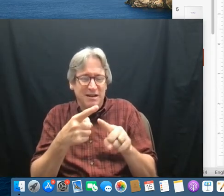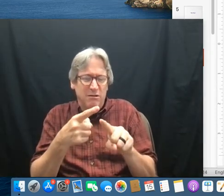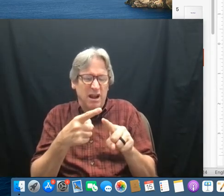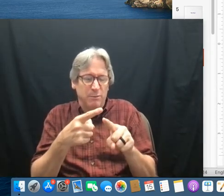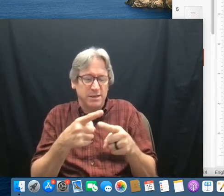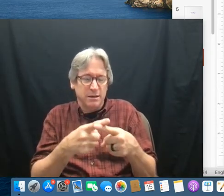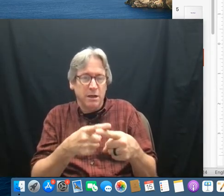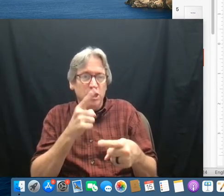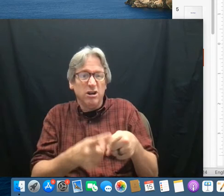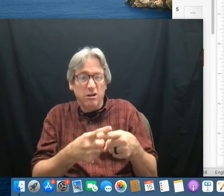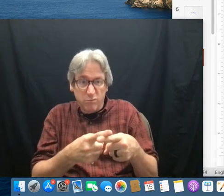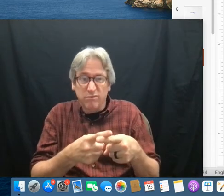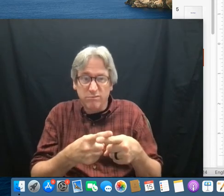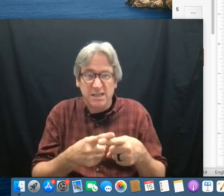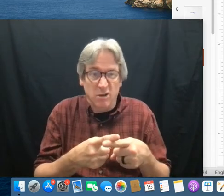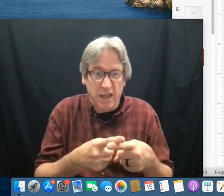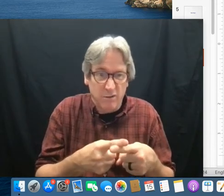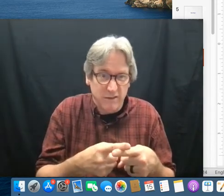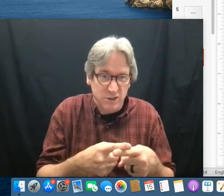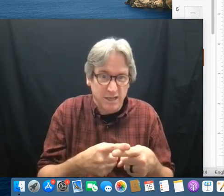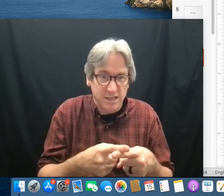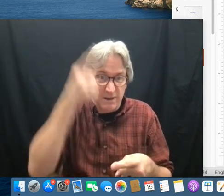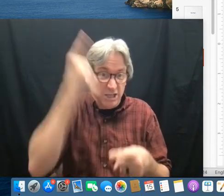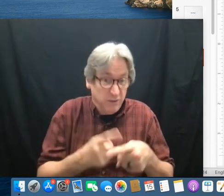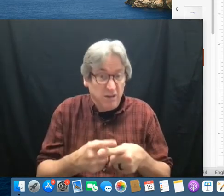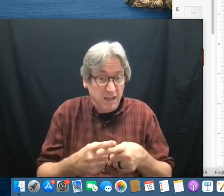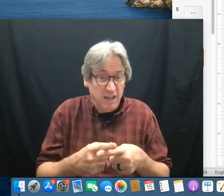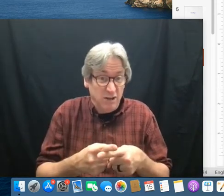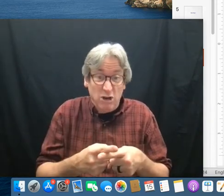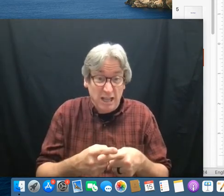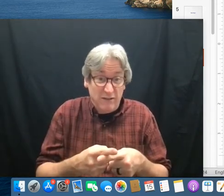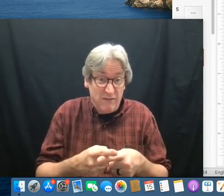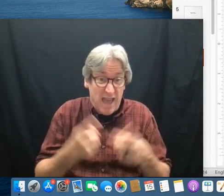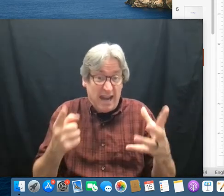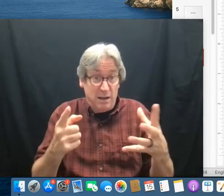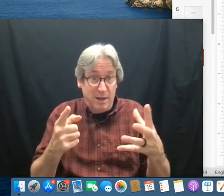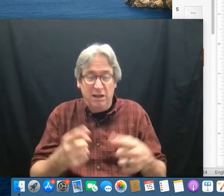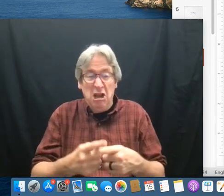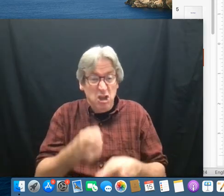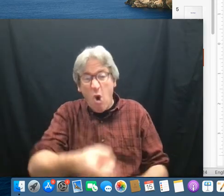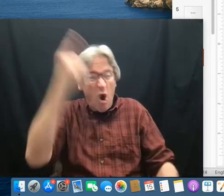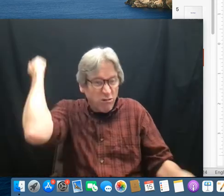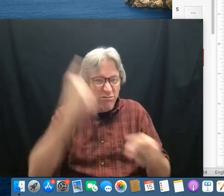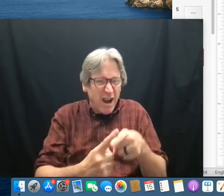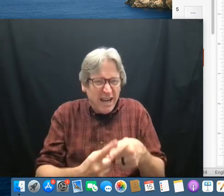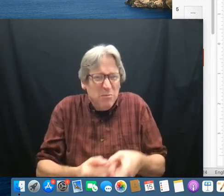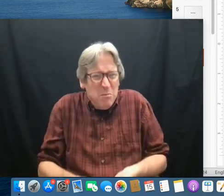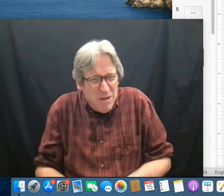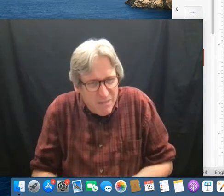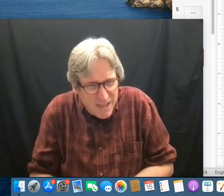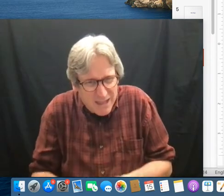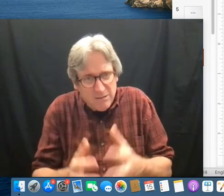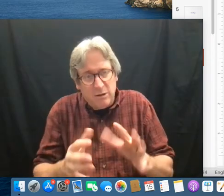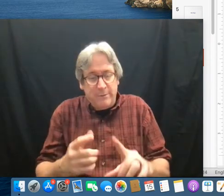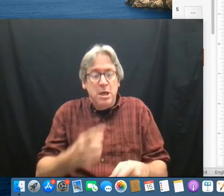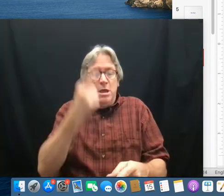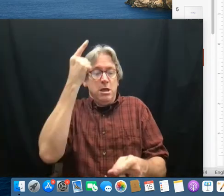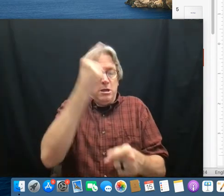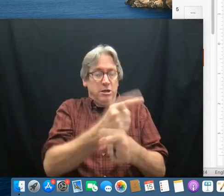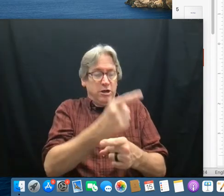hyperextend. Not hyperextend. You're gonna dislocate one of the joints, especially if you're really emphatic about it. All right.